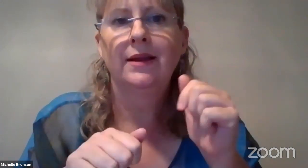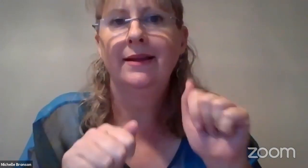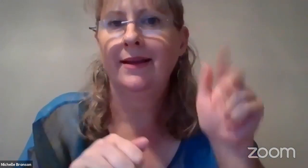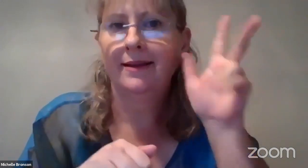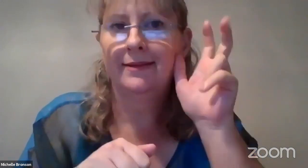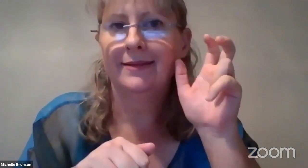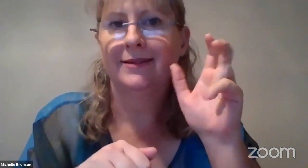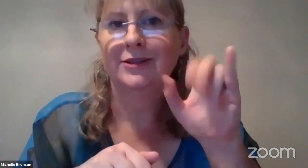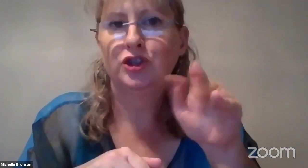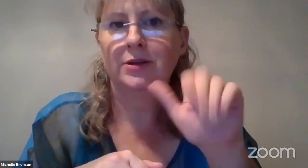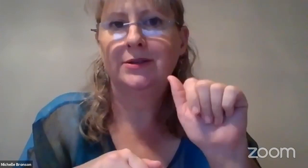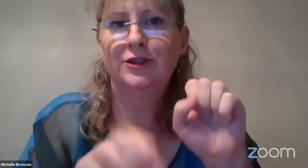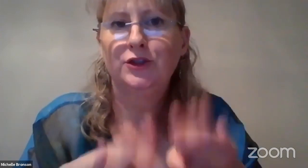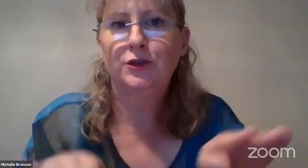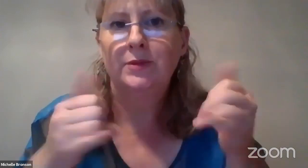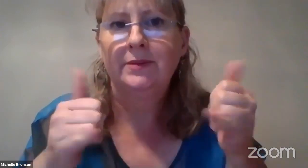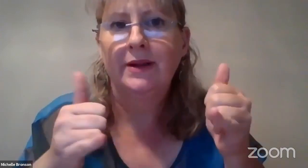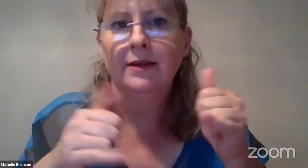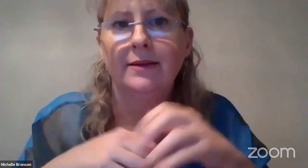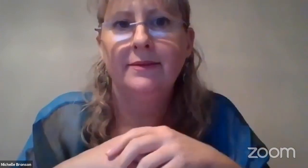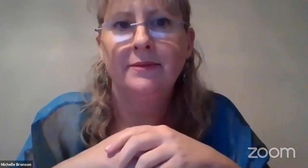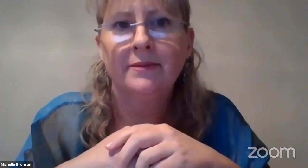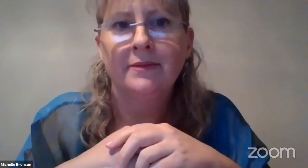but with the sound.